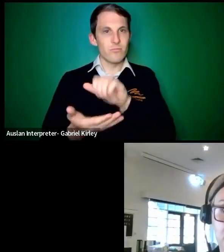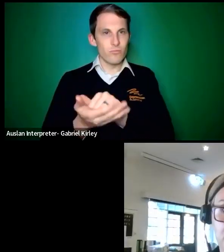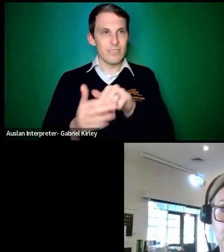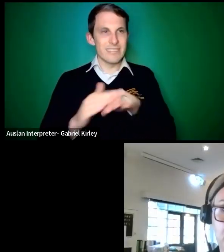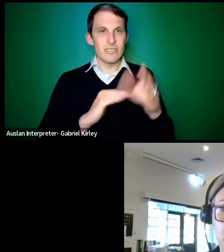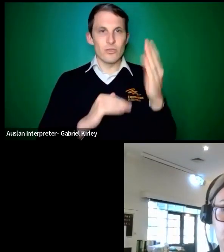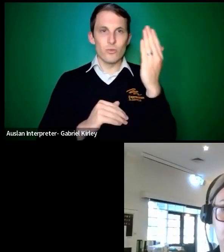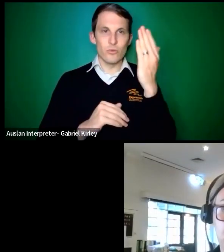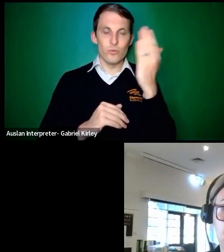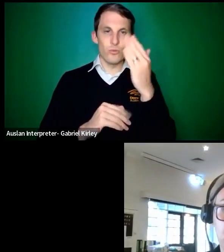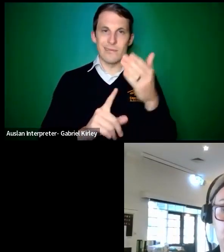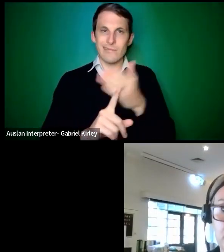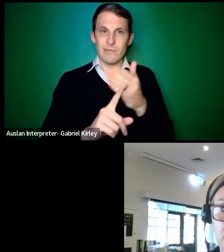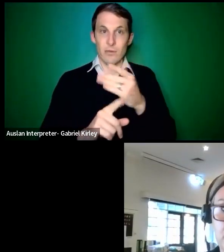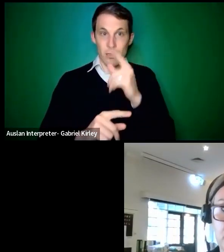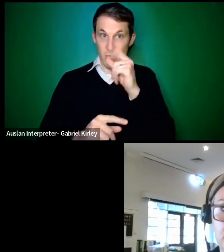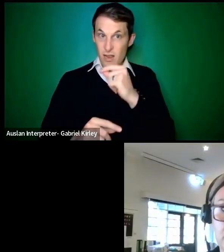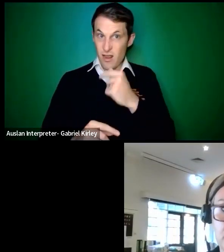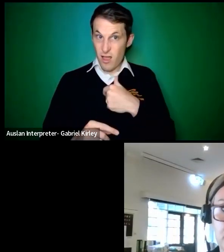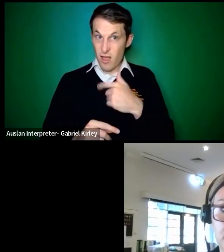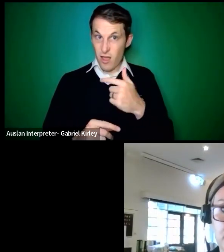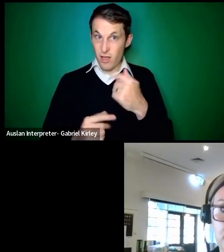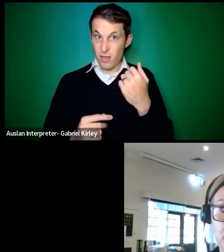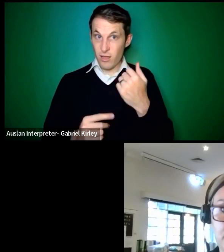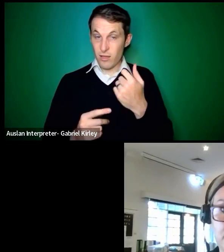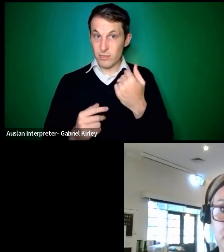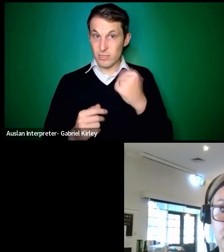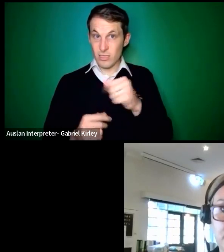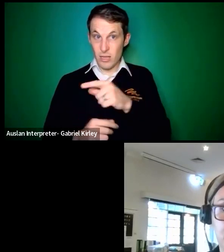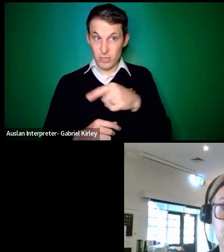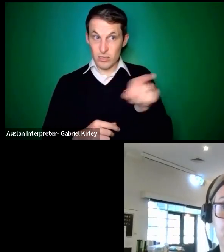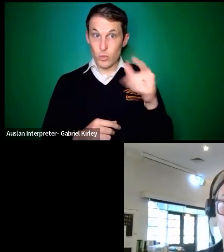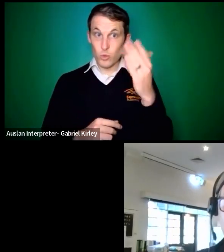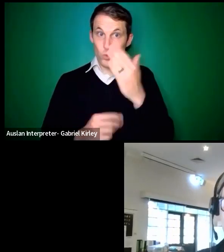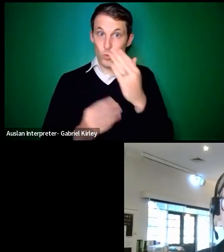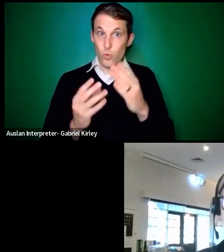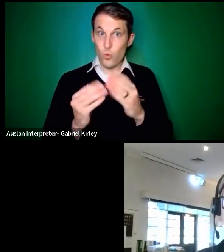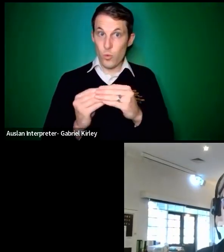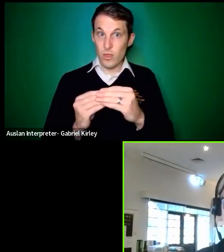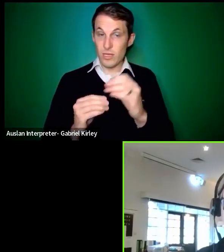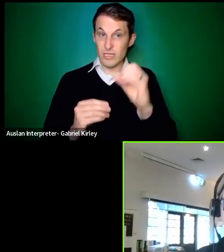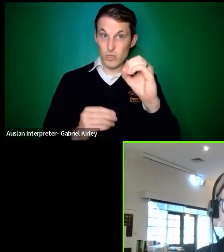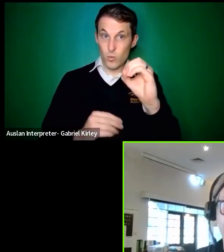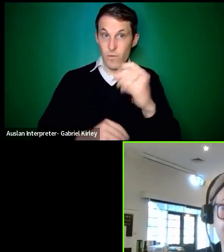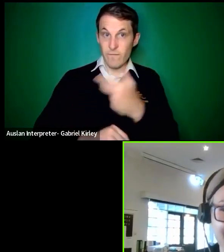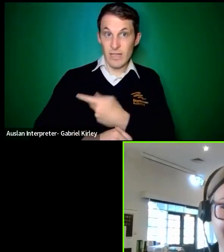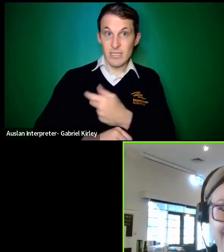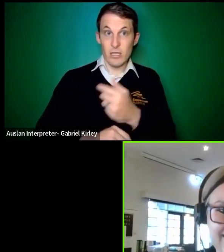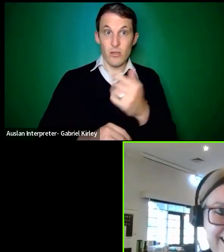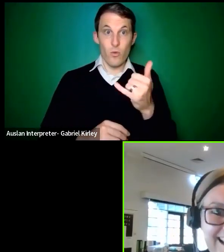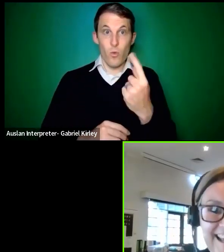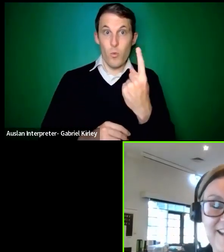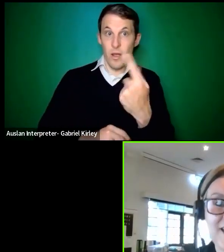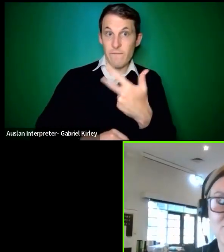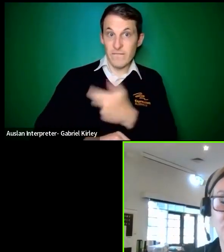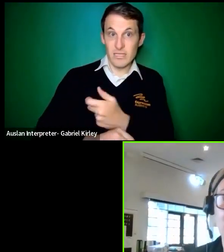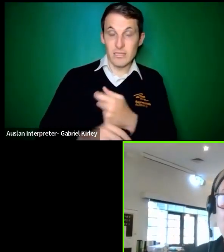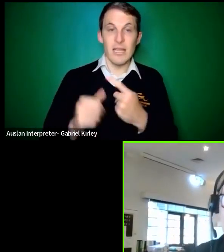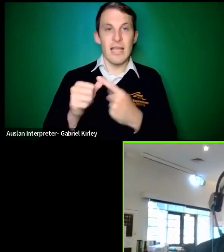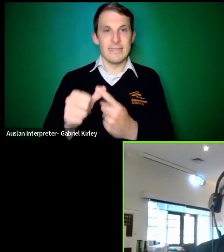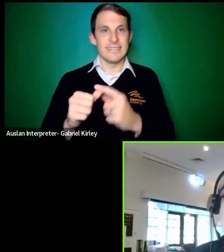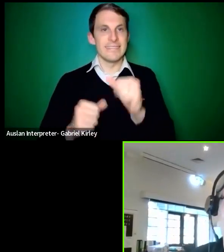Can I send them back to school with no vaccination or only 1 dose? Yes, they can. They can,